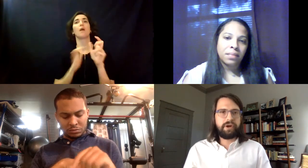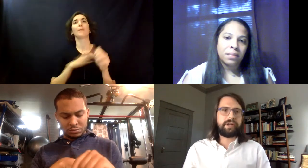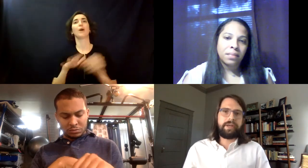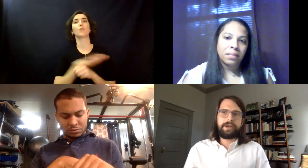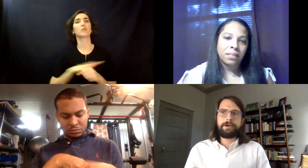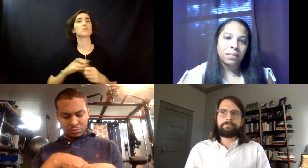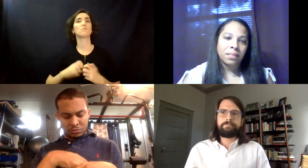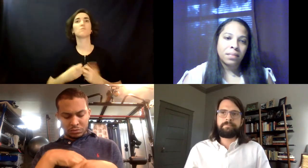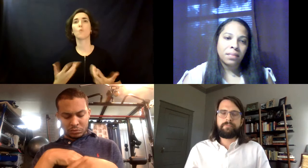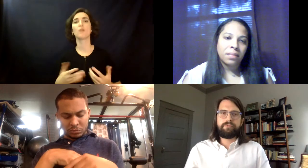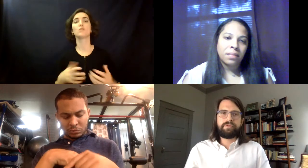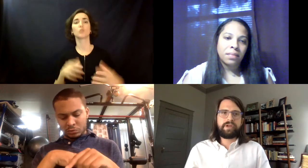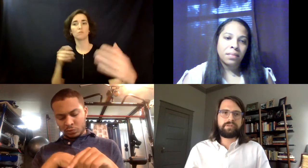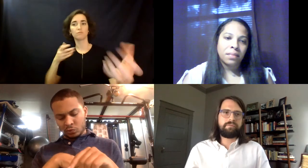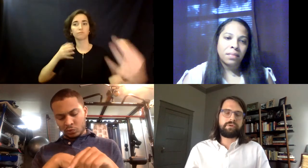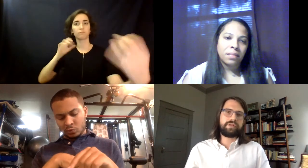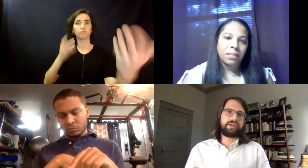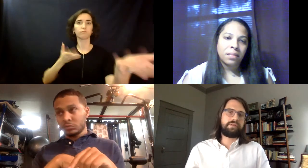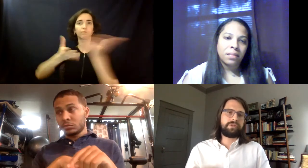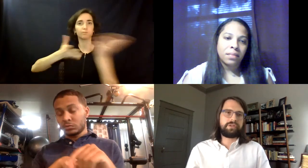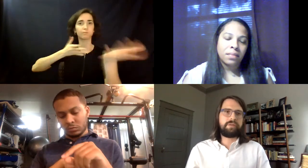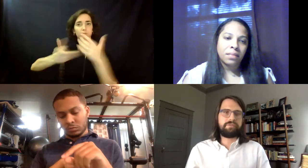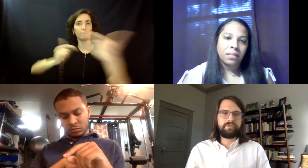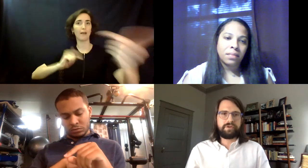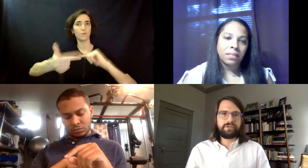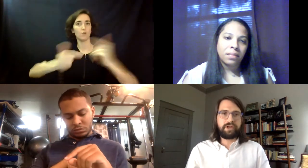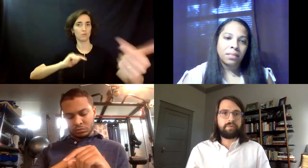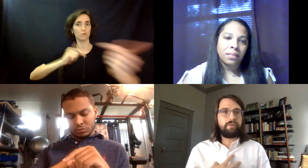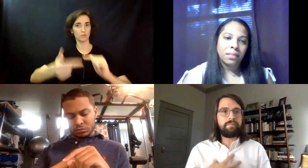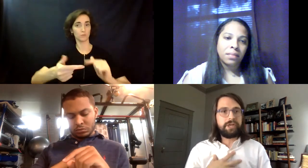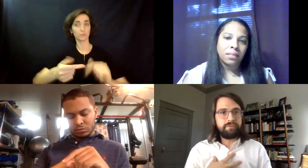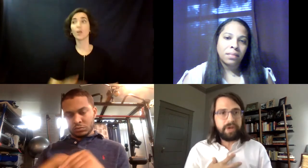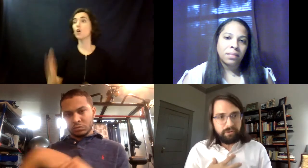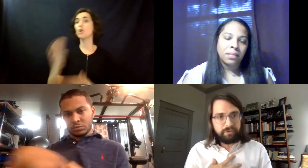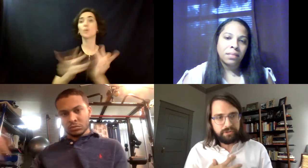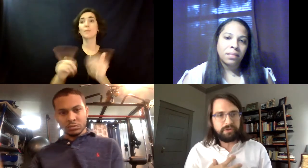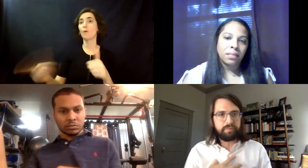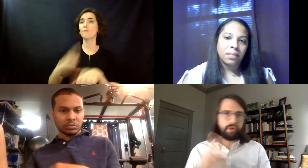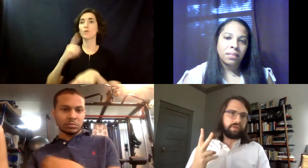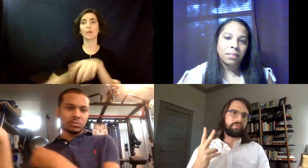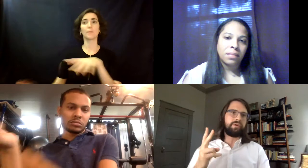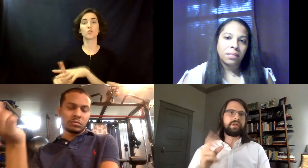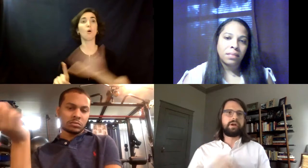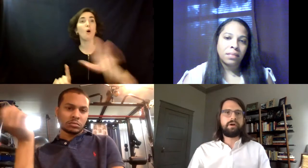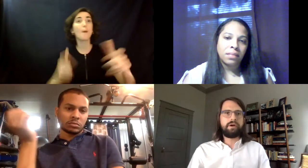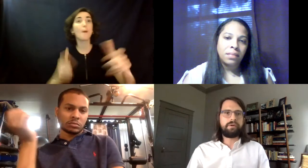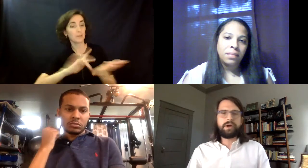start. We've had some folks that come to the table for the first time. Our major medical centers, both of them